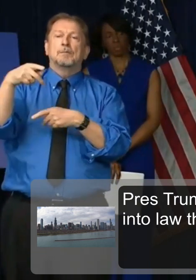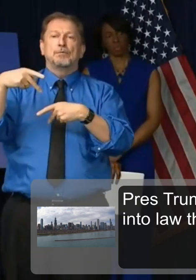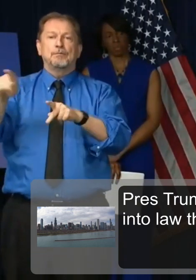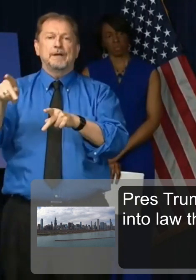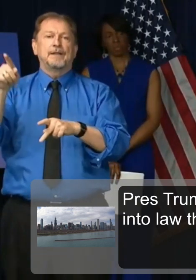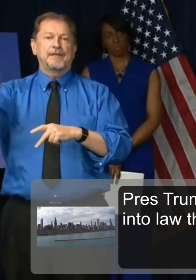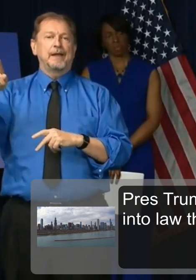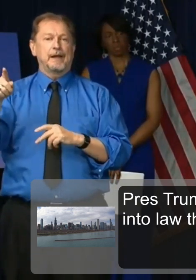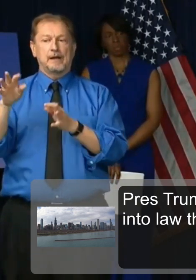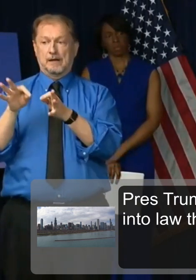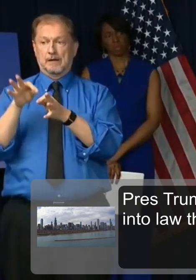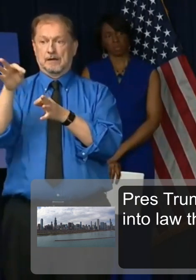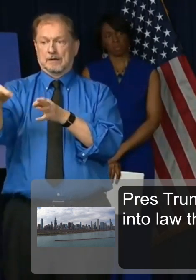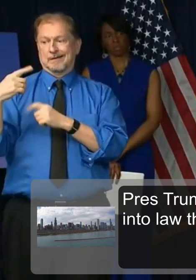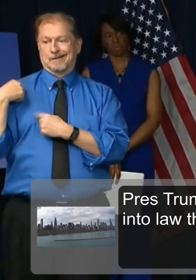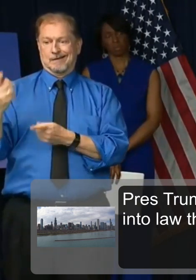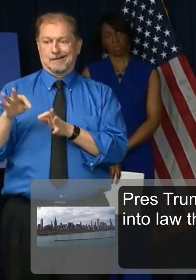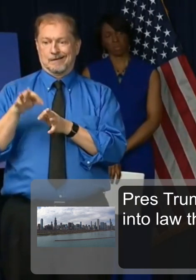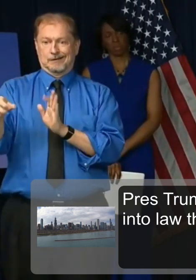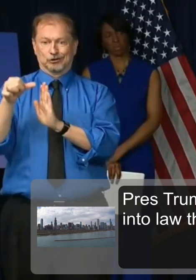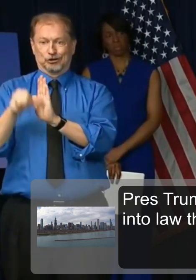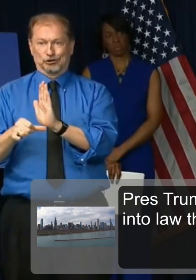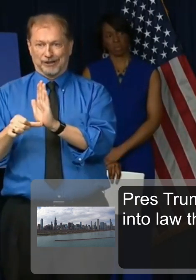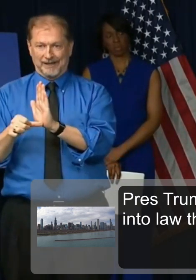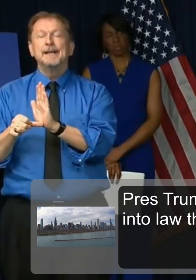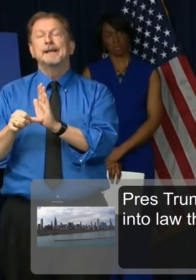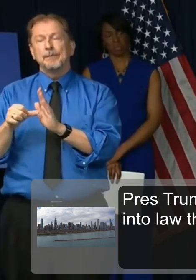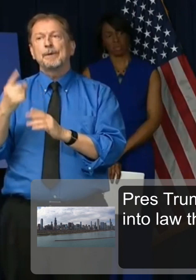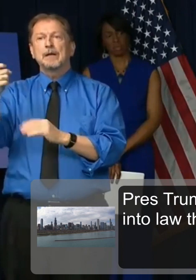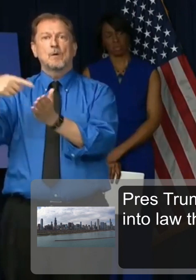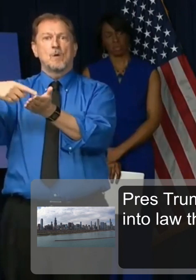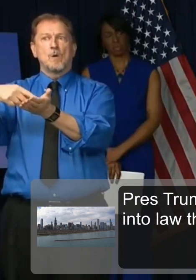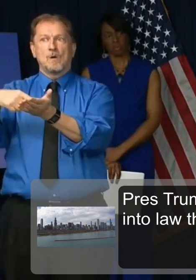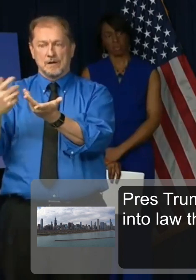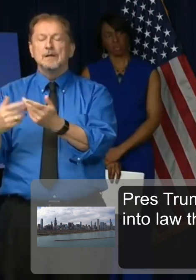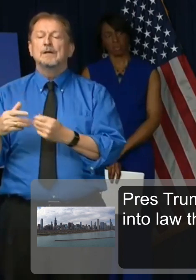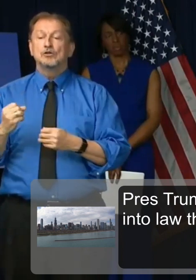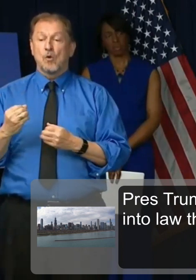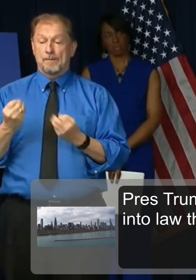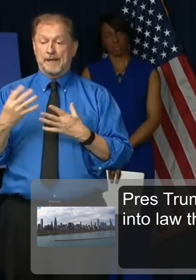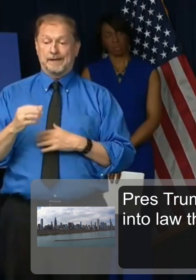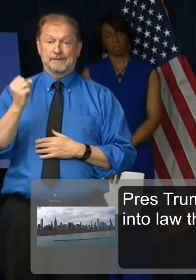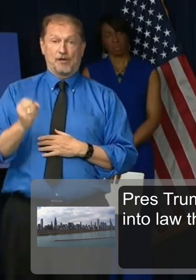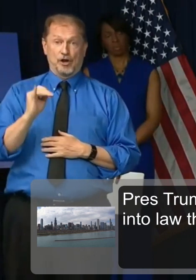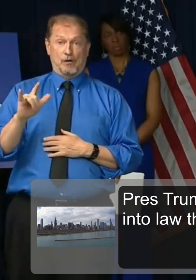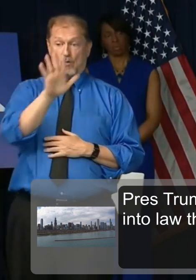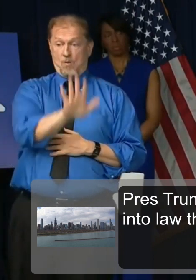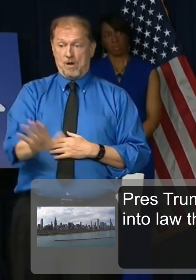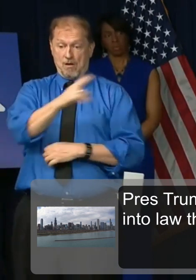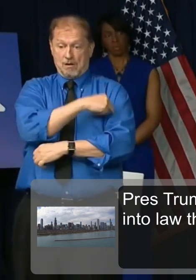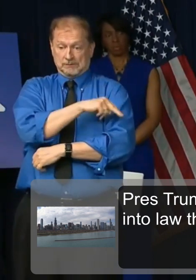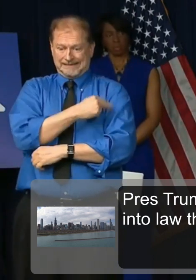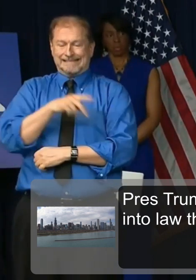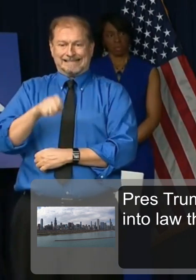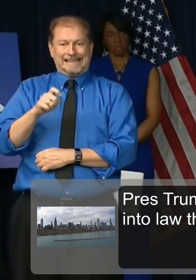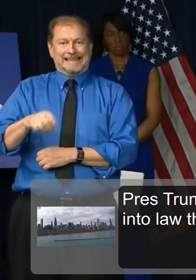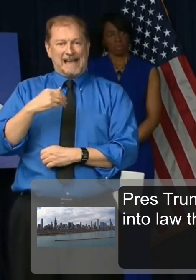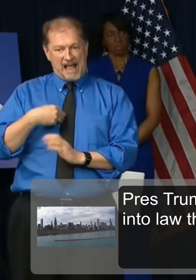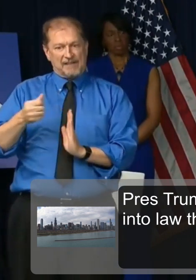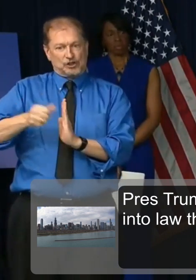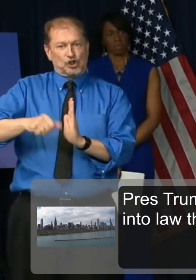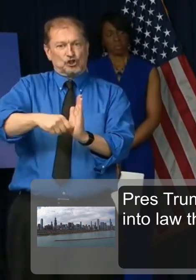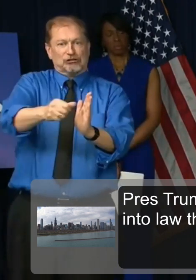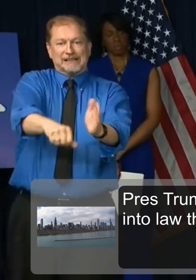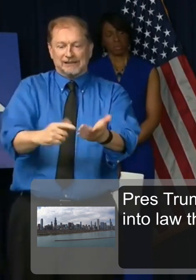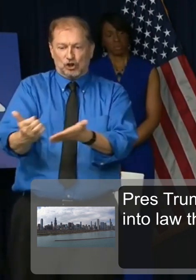particularly downstate, are dependent upon elective surgeries to balance their budget to just keep the lights on. And so we